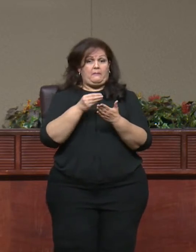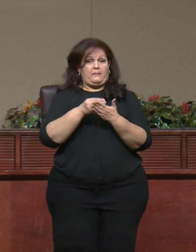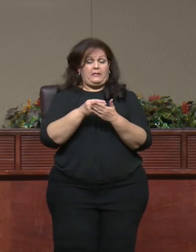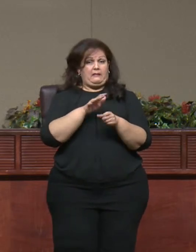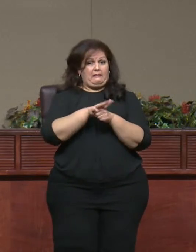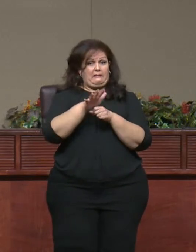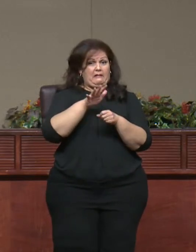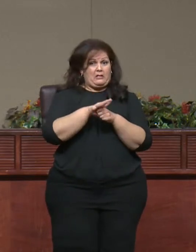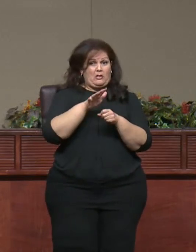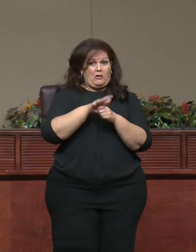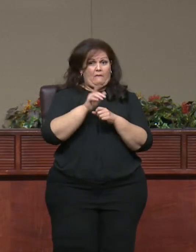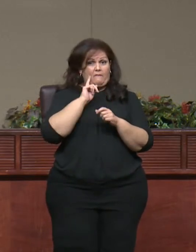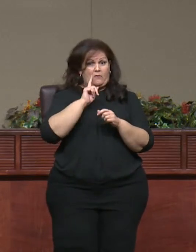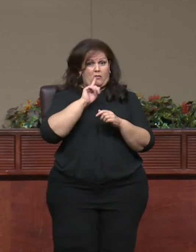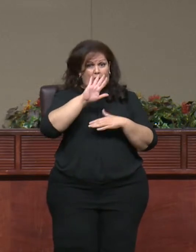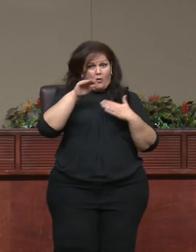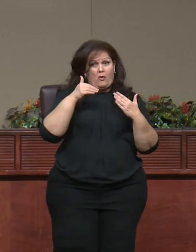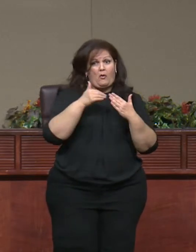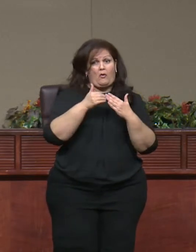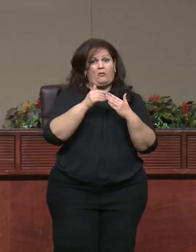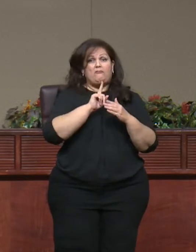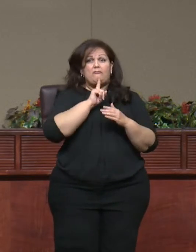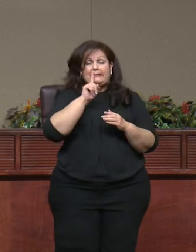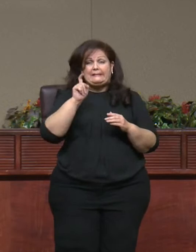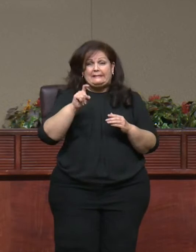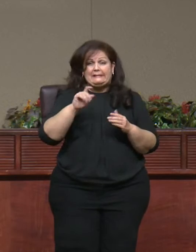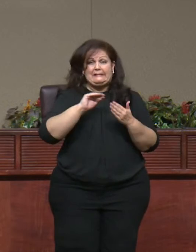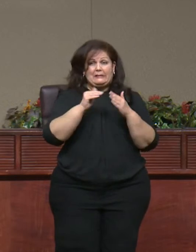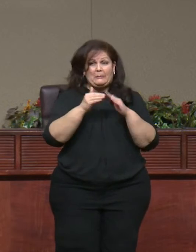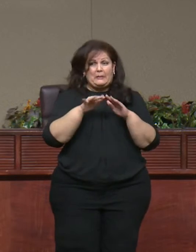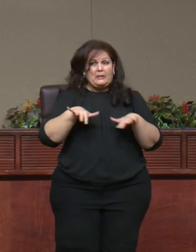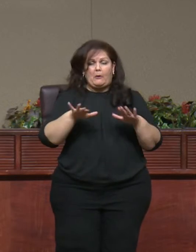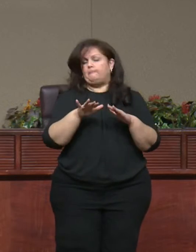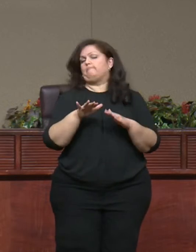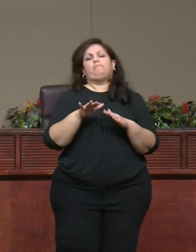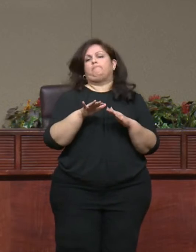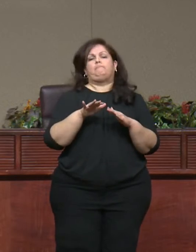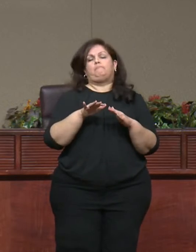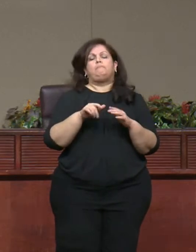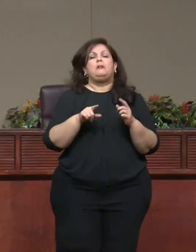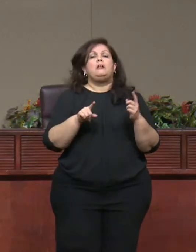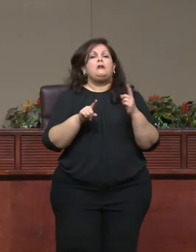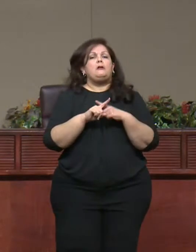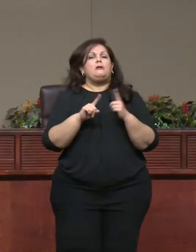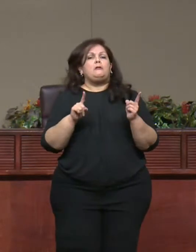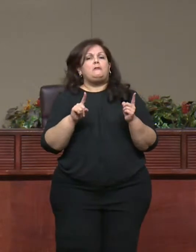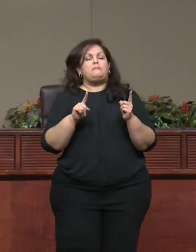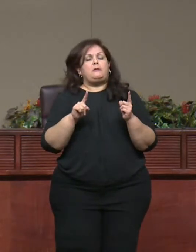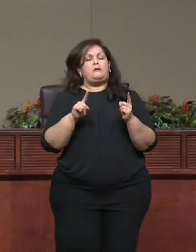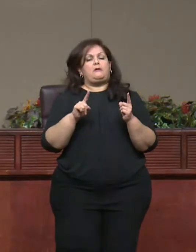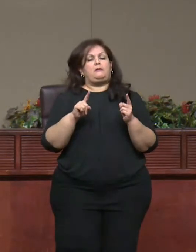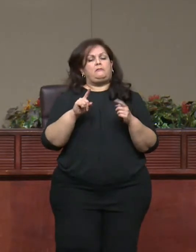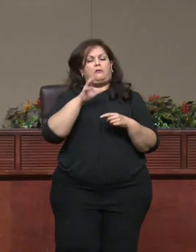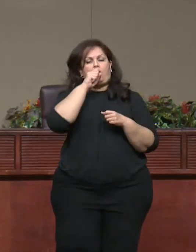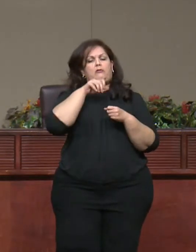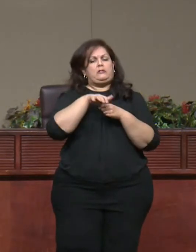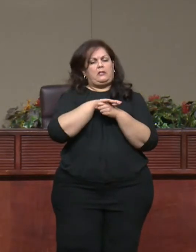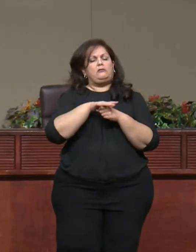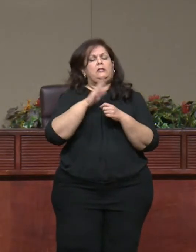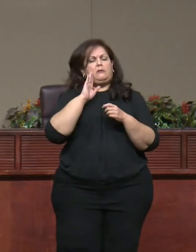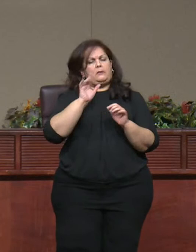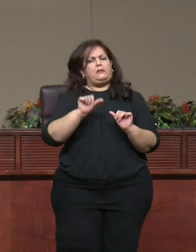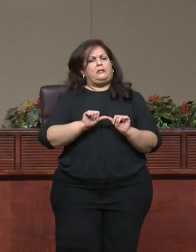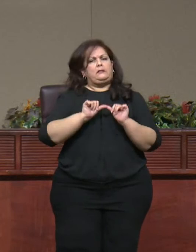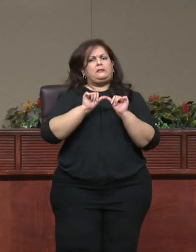be able to meet the true need of the entire community itself. But as a county, we will continue